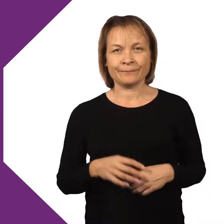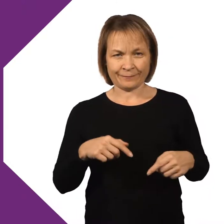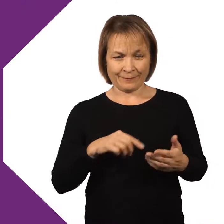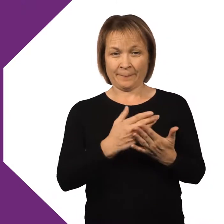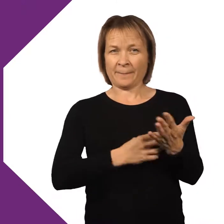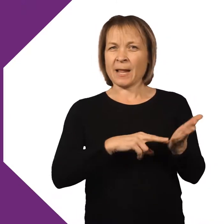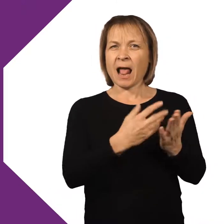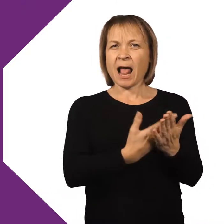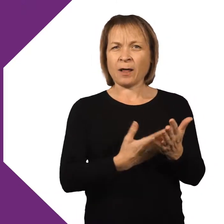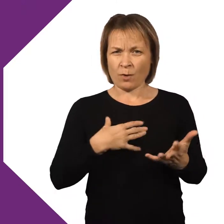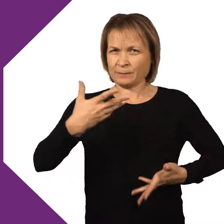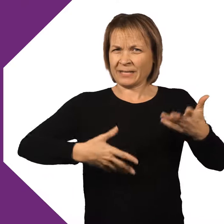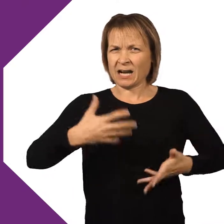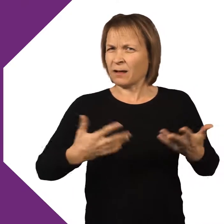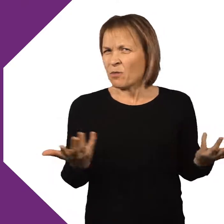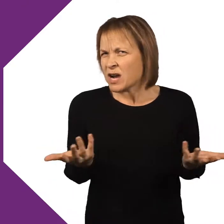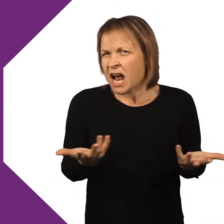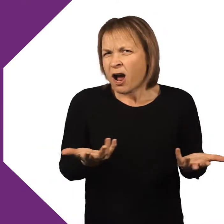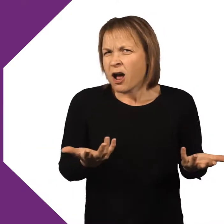Where to find the BSL version of the plan?